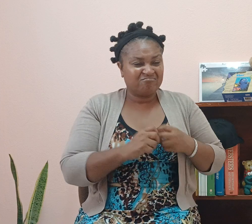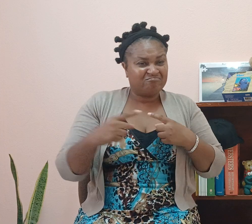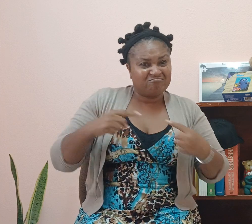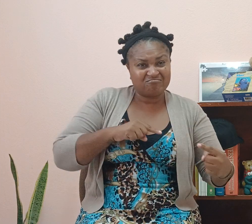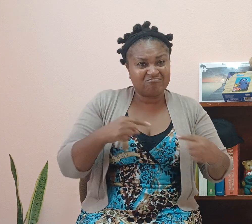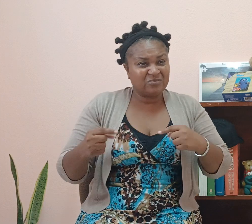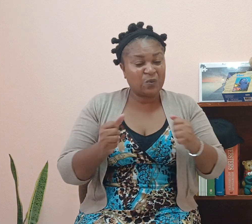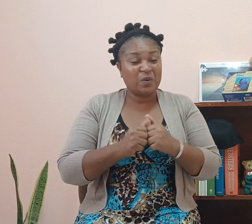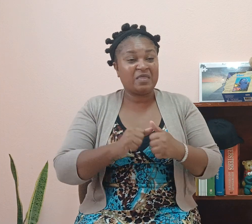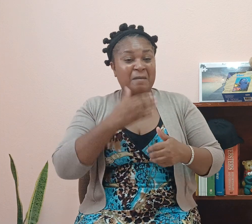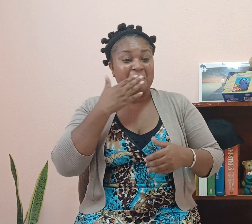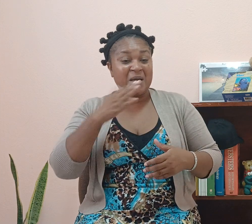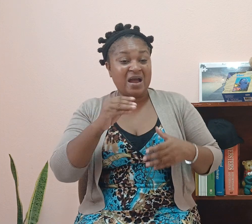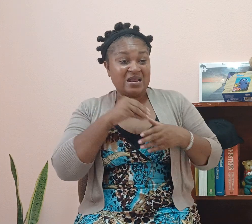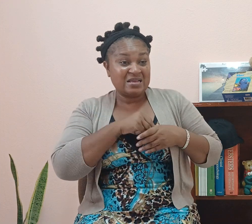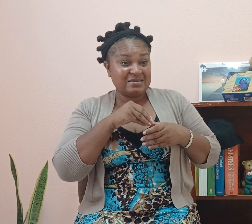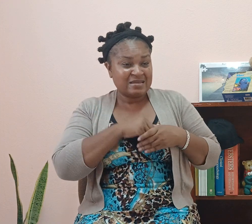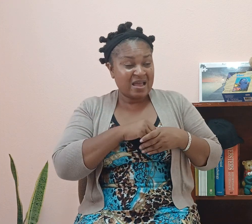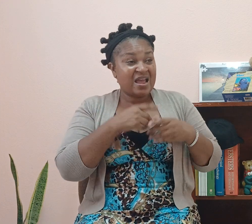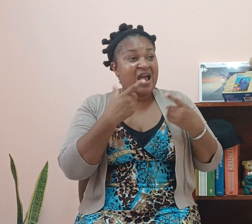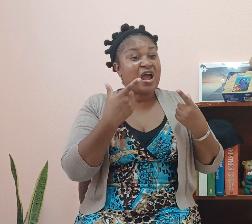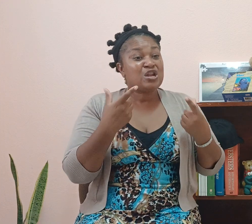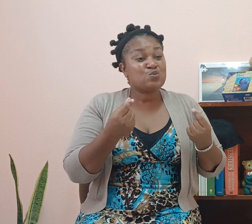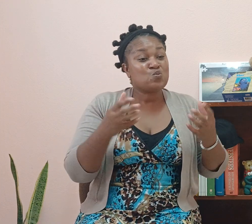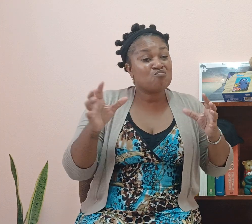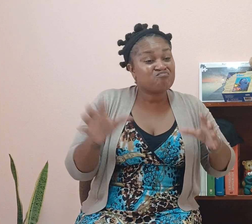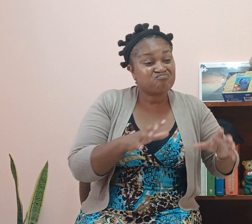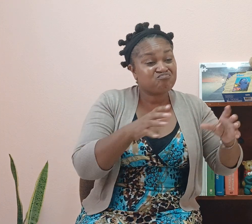and to do the right.